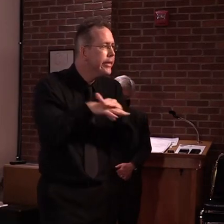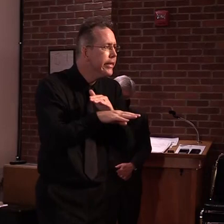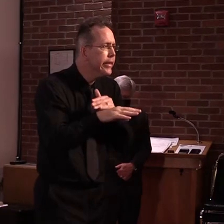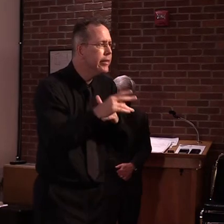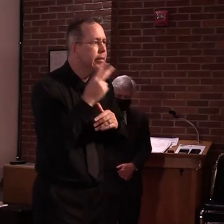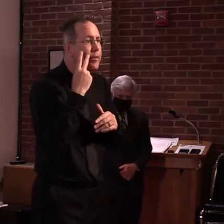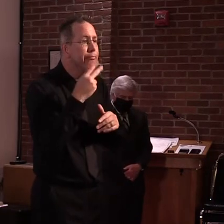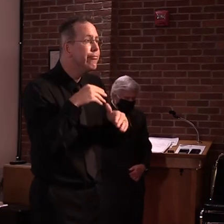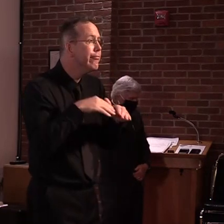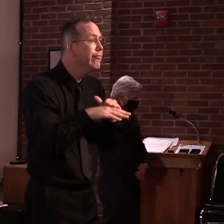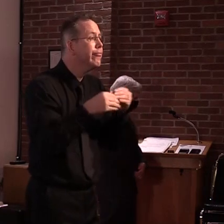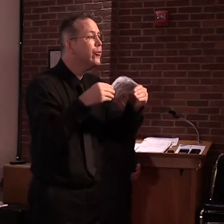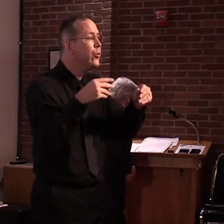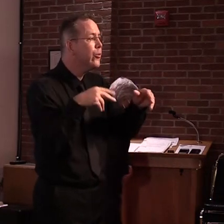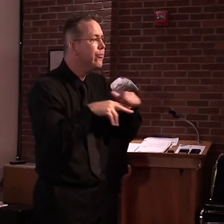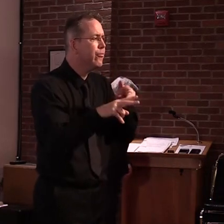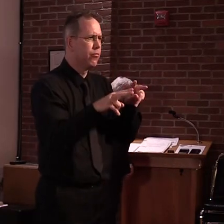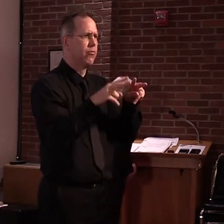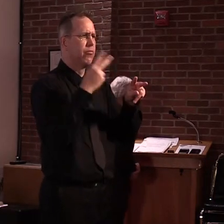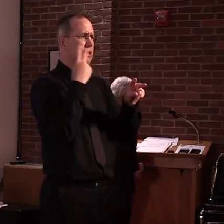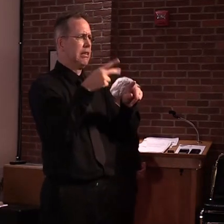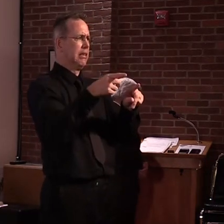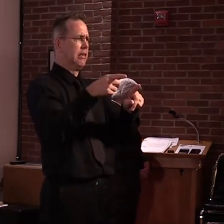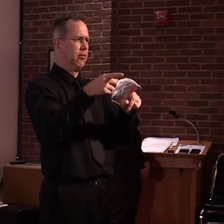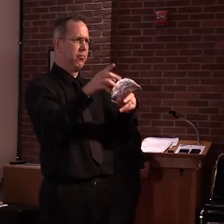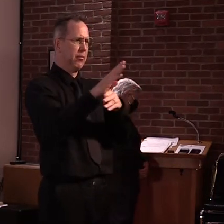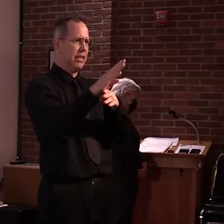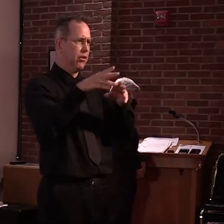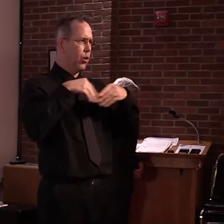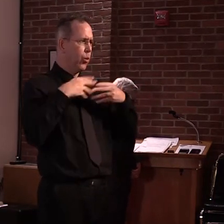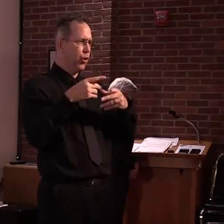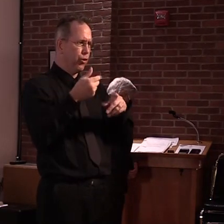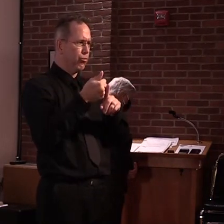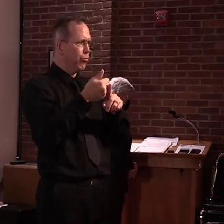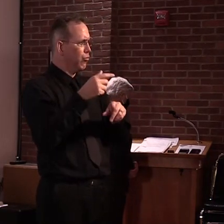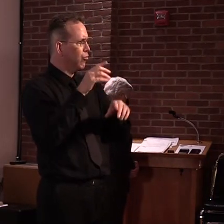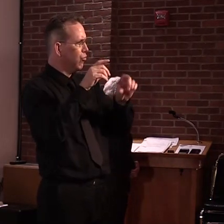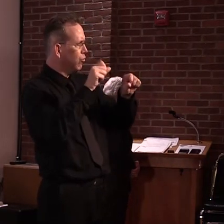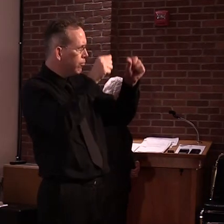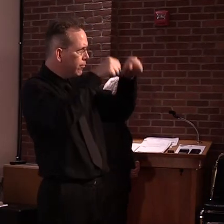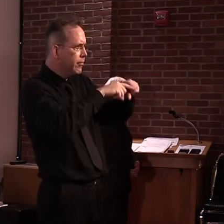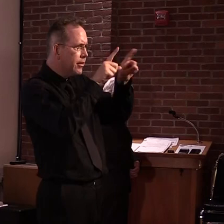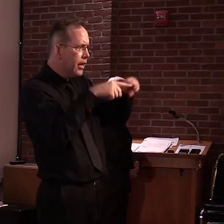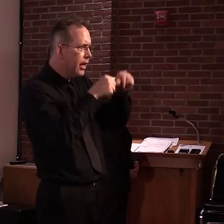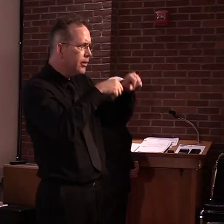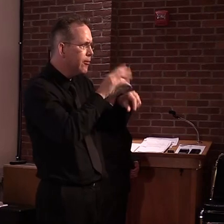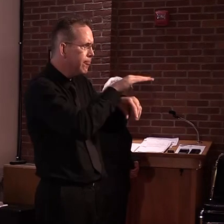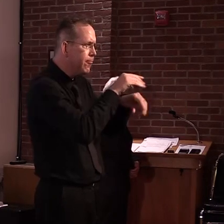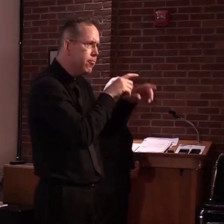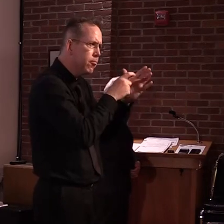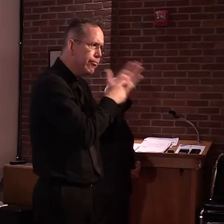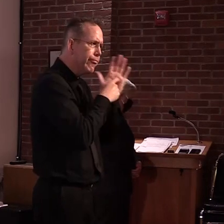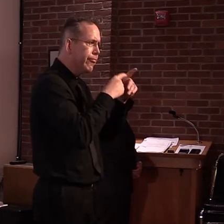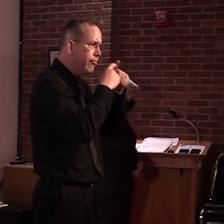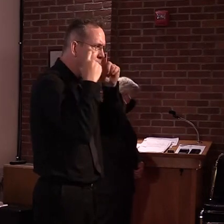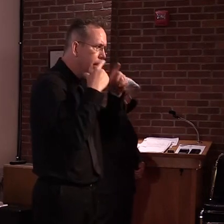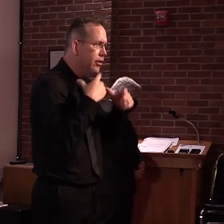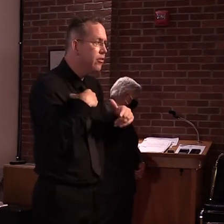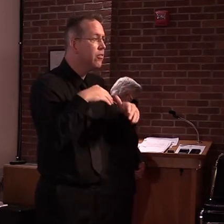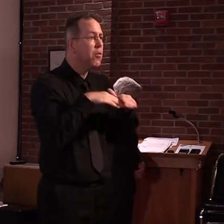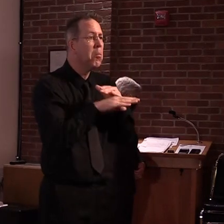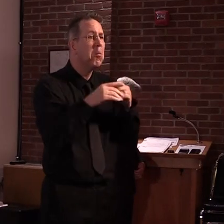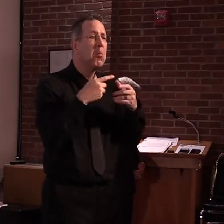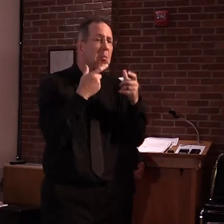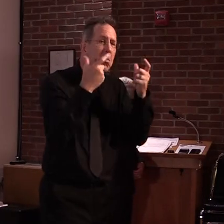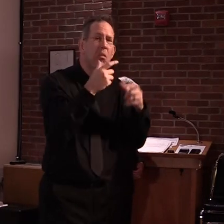to require folks to wear masks, but again, if they choose not to enforce it, you know, that's not something we